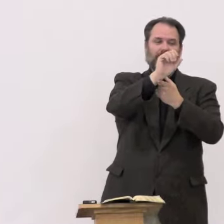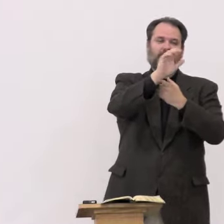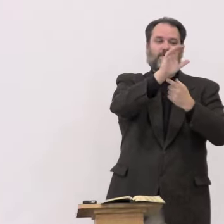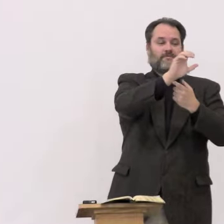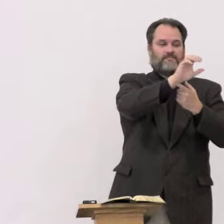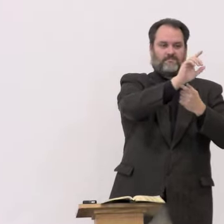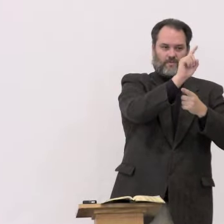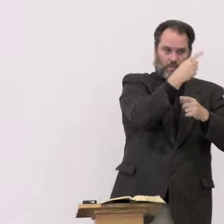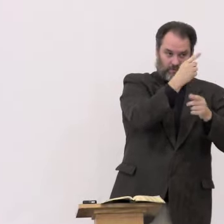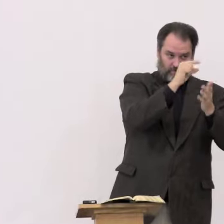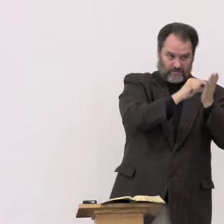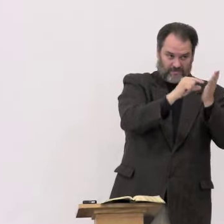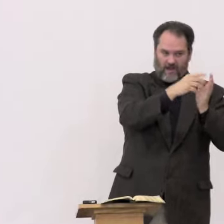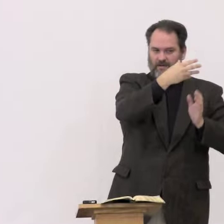thing.